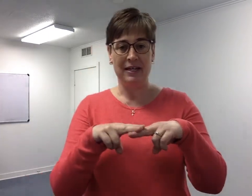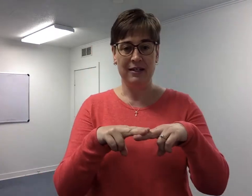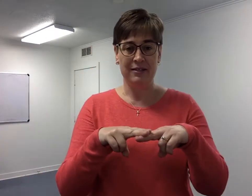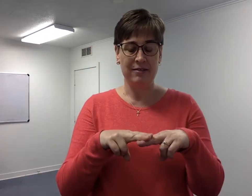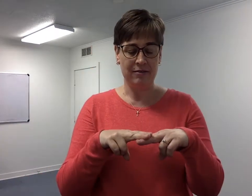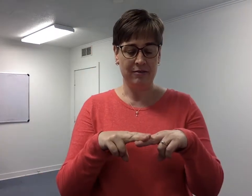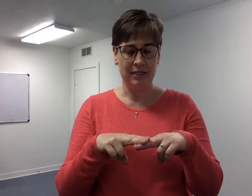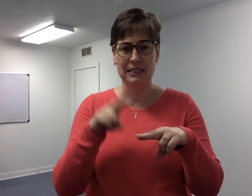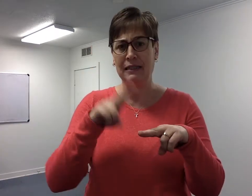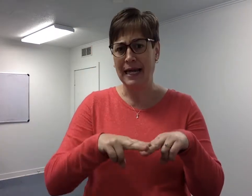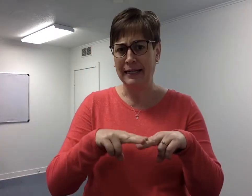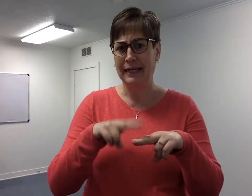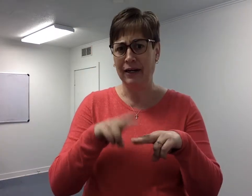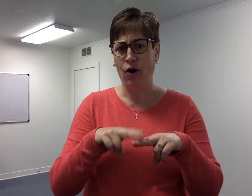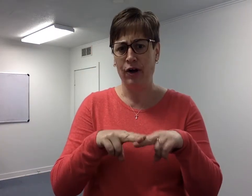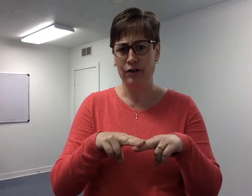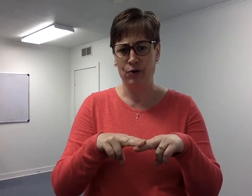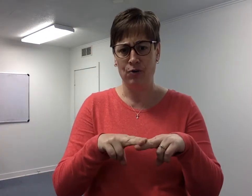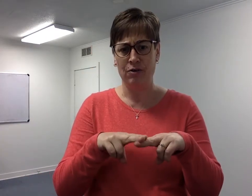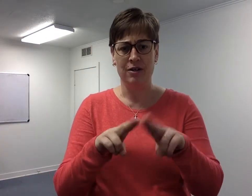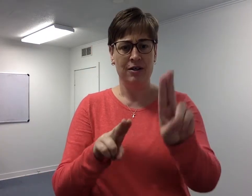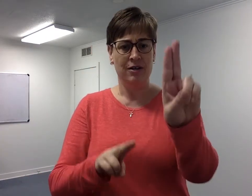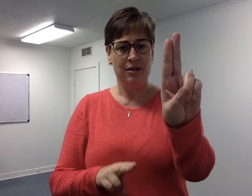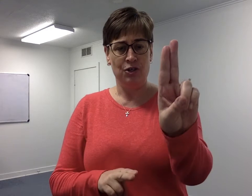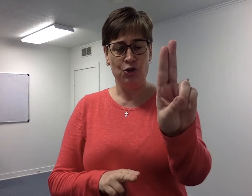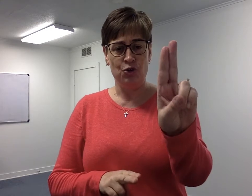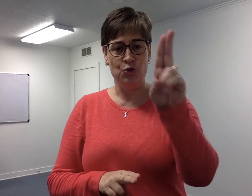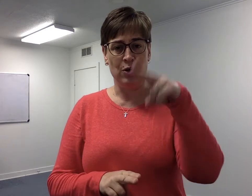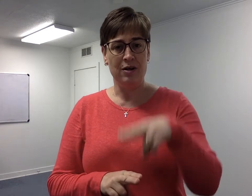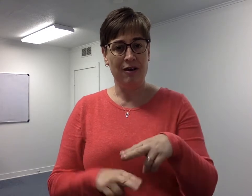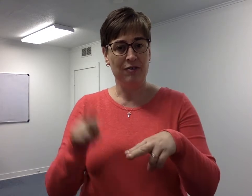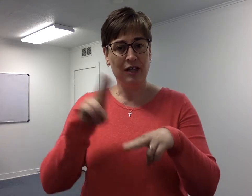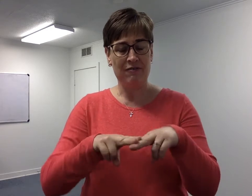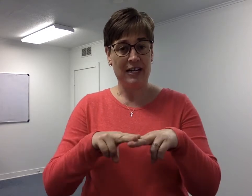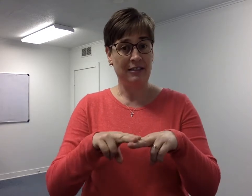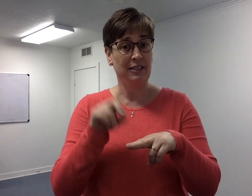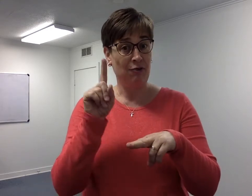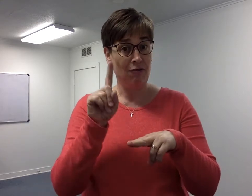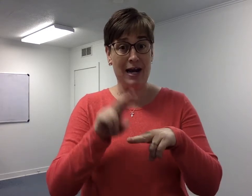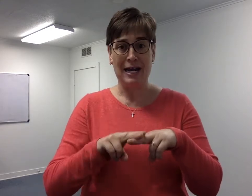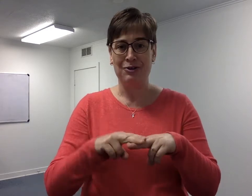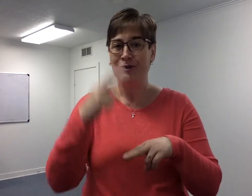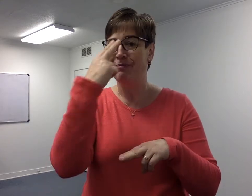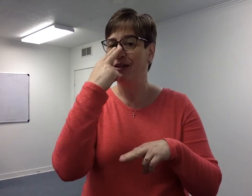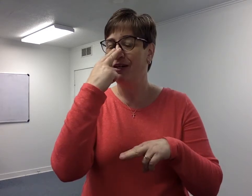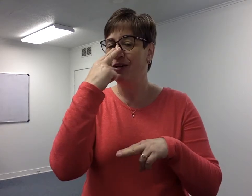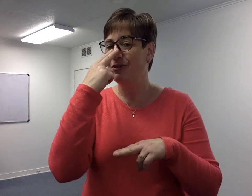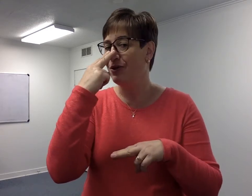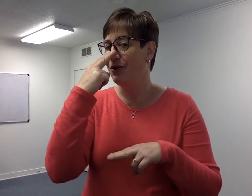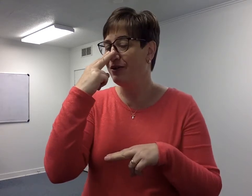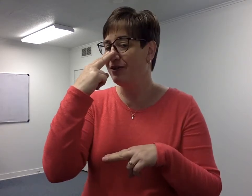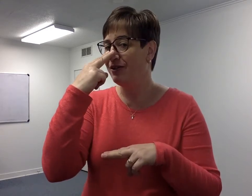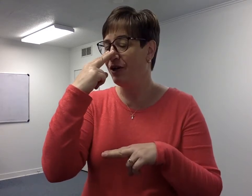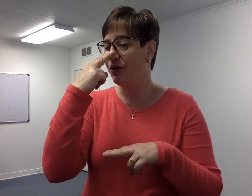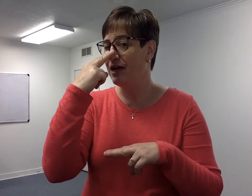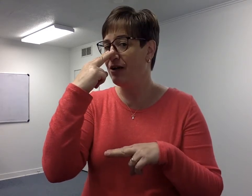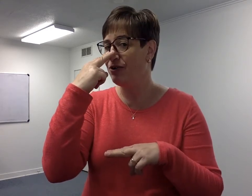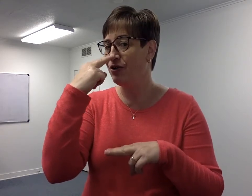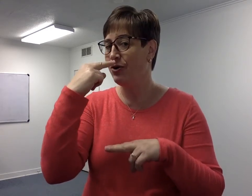it. It's landing on your U of your left hand. This is for a right-hander. So you go down your nose